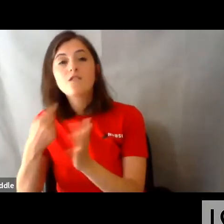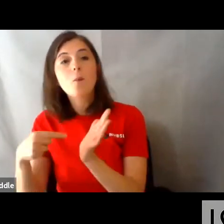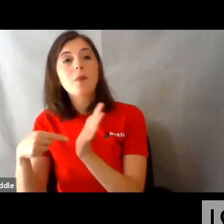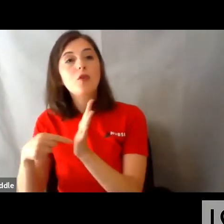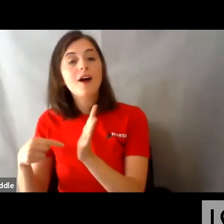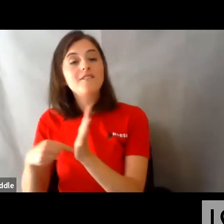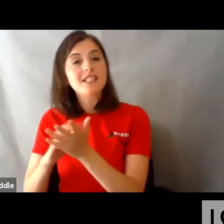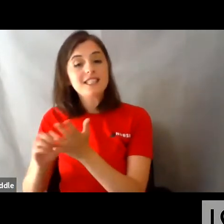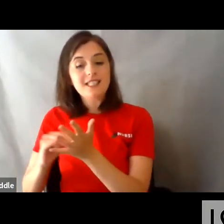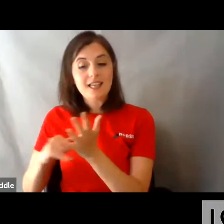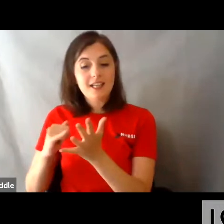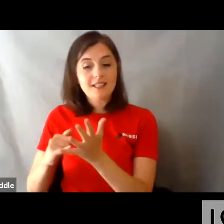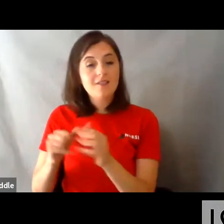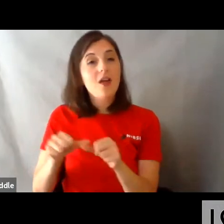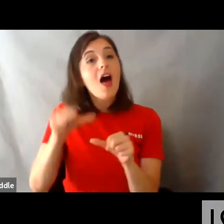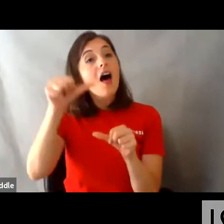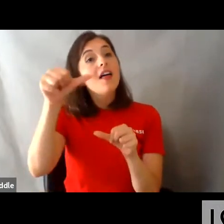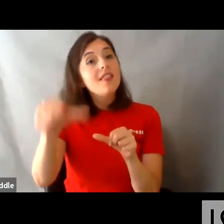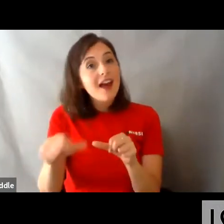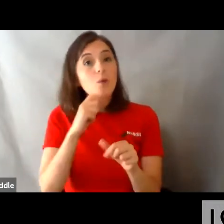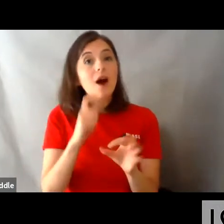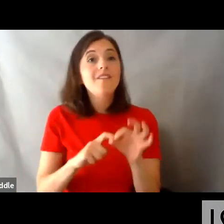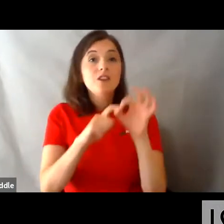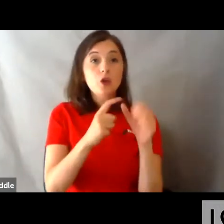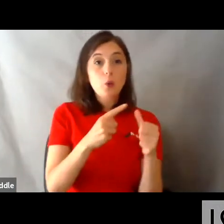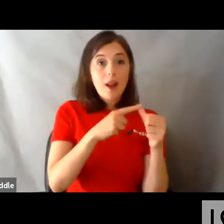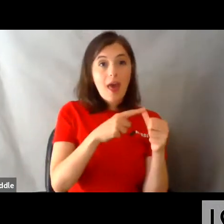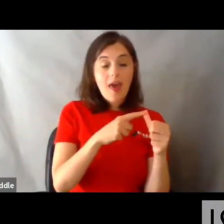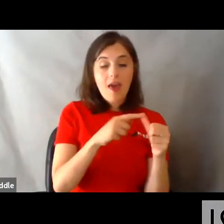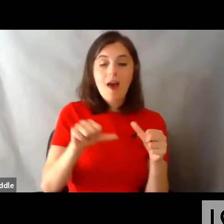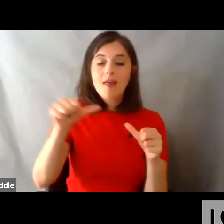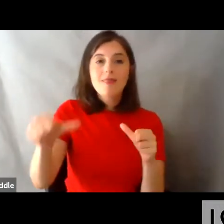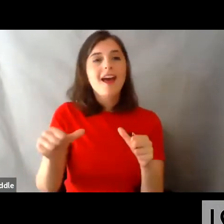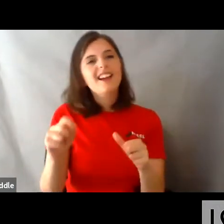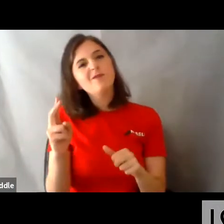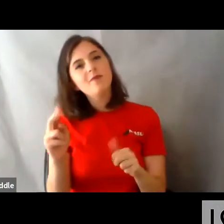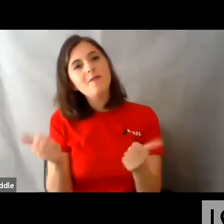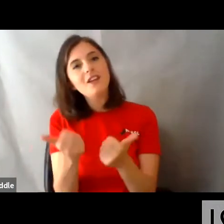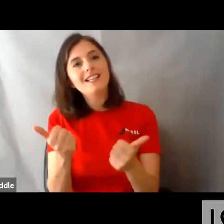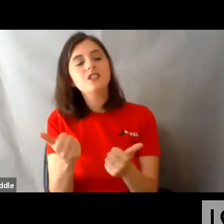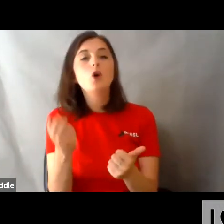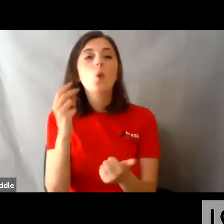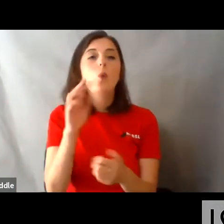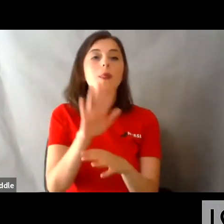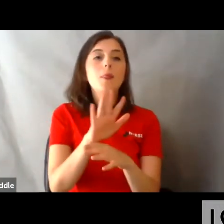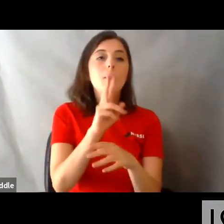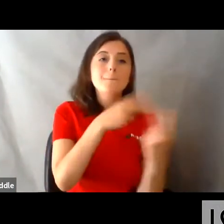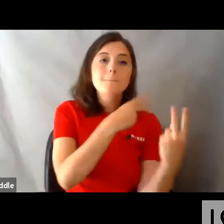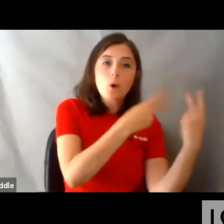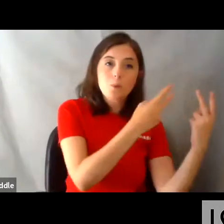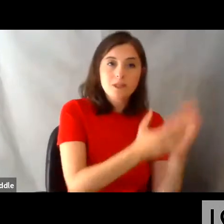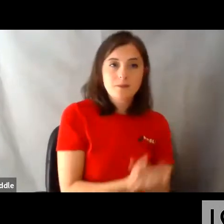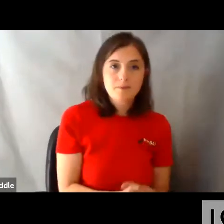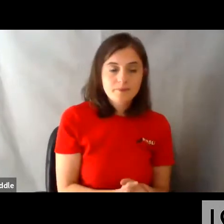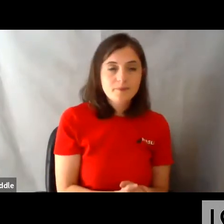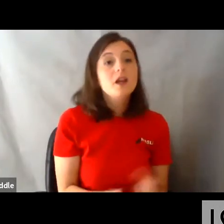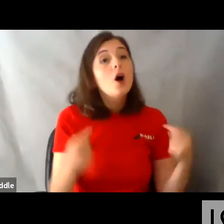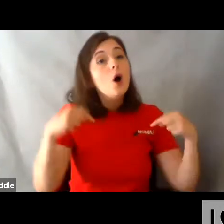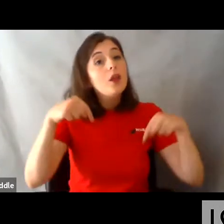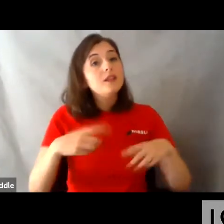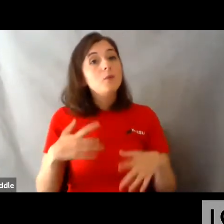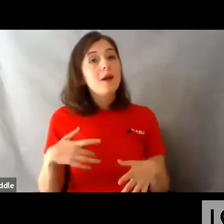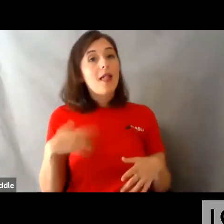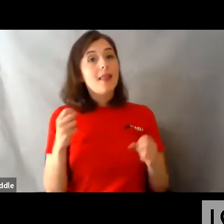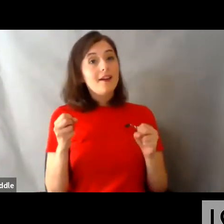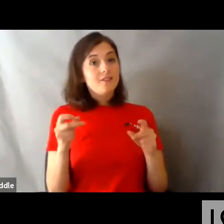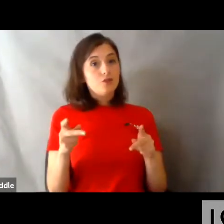So whichever platform you're watching us on tonight, the live stream will be available after the event, So if you can only join us for some of the event, you'll be able to catch